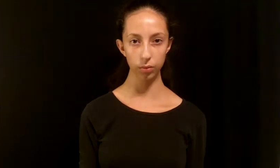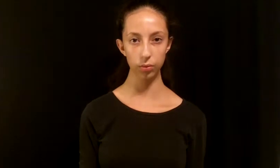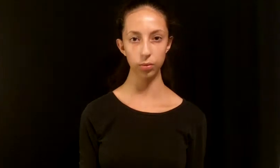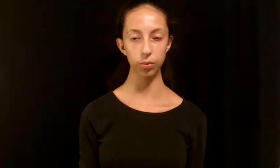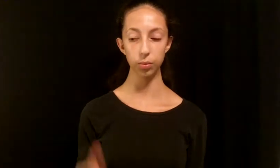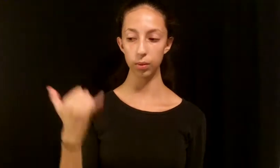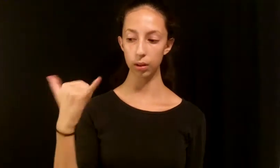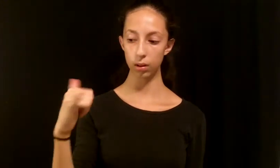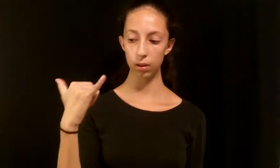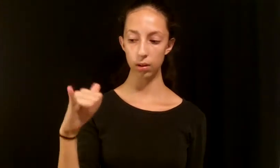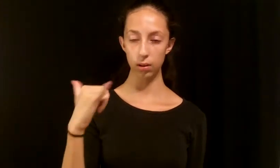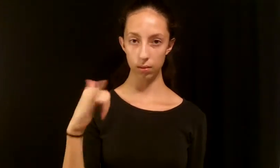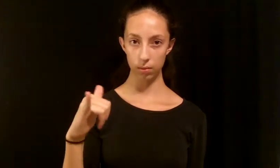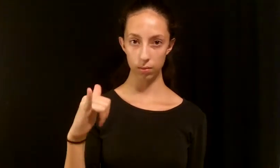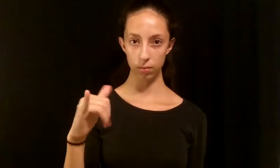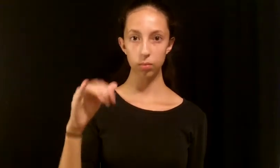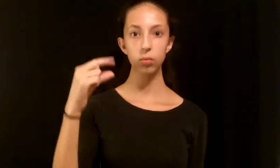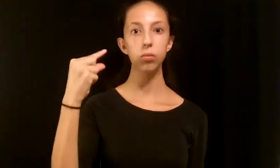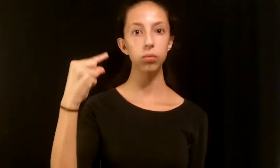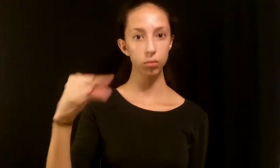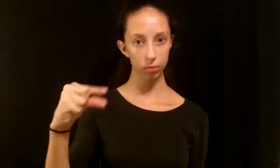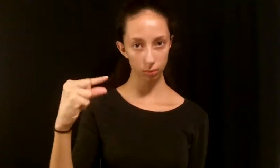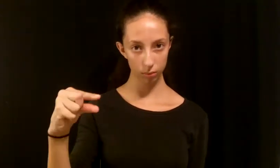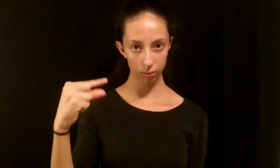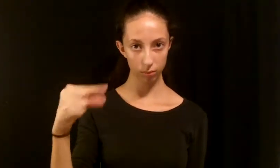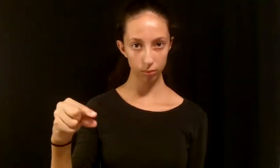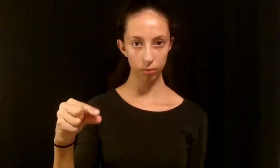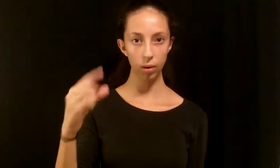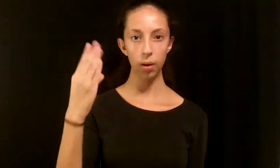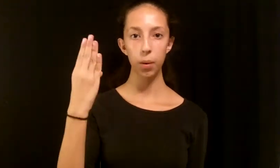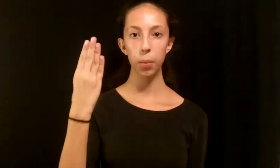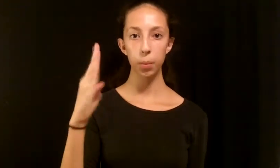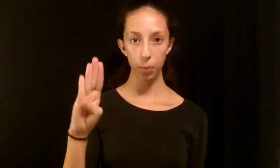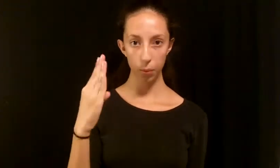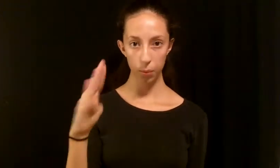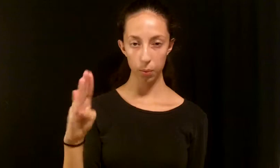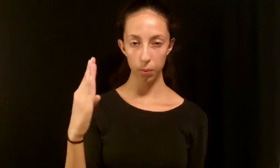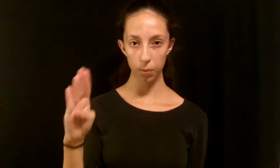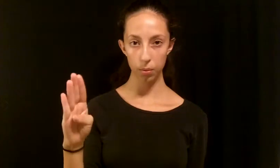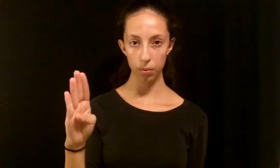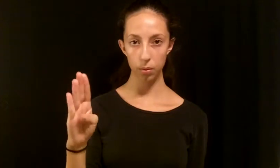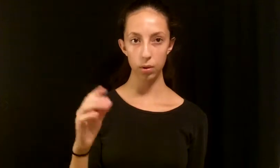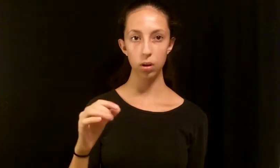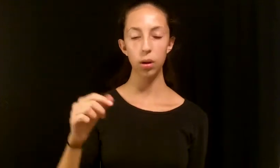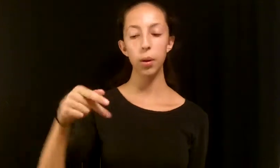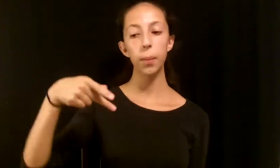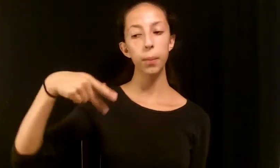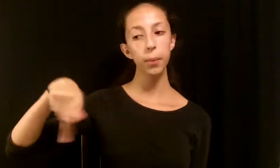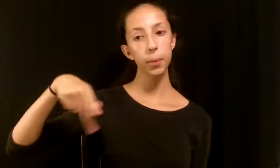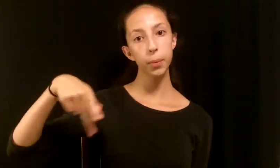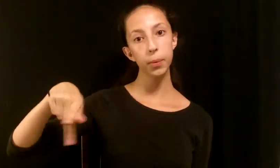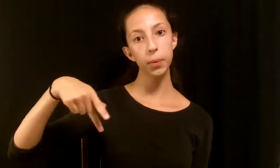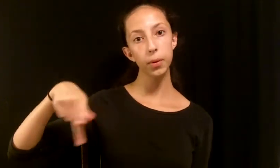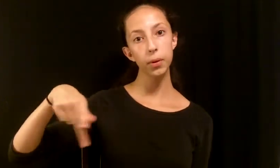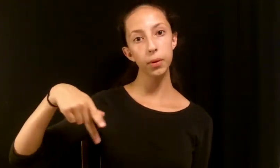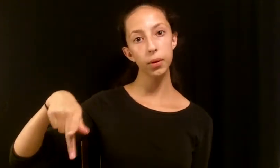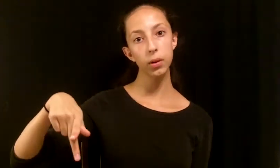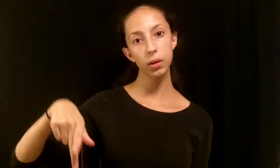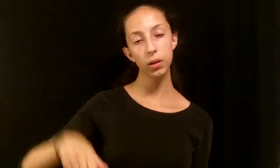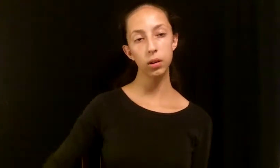Yellow, green, blue, purple. Then black